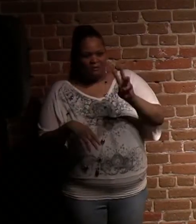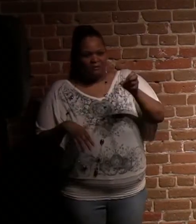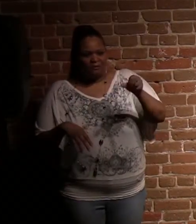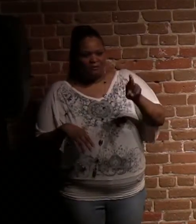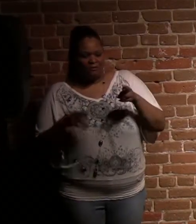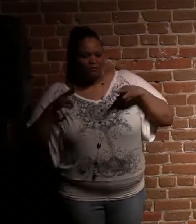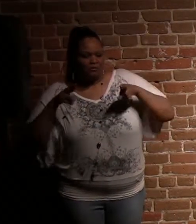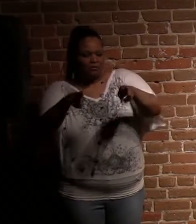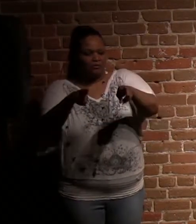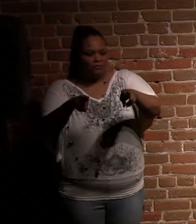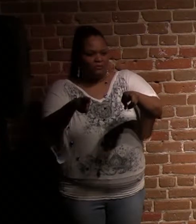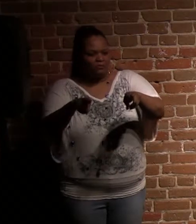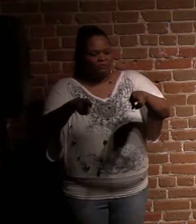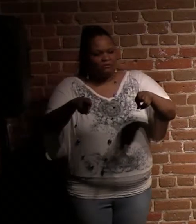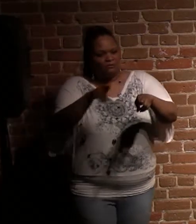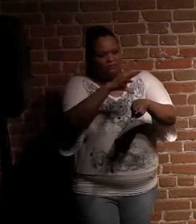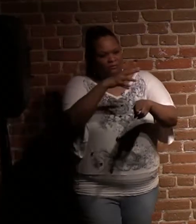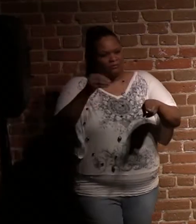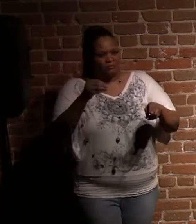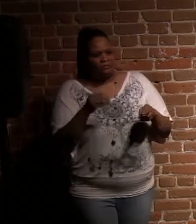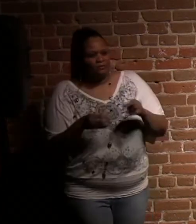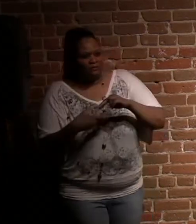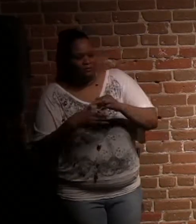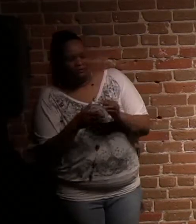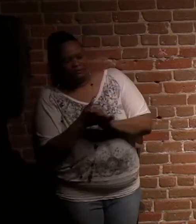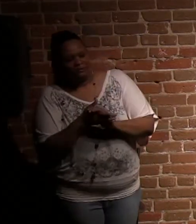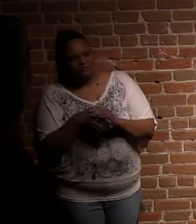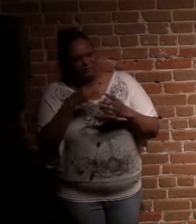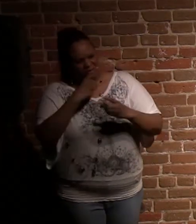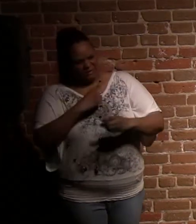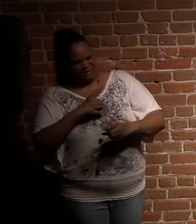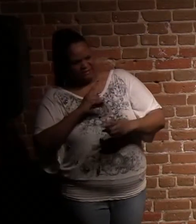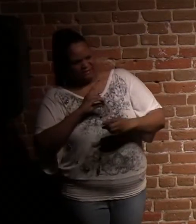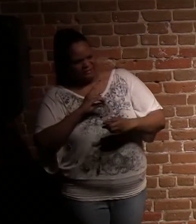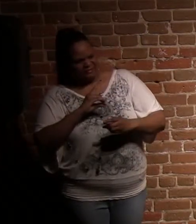And much to my chagrin, it's a sports bar.